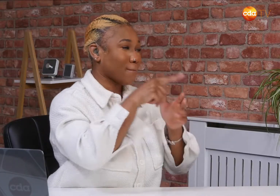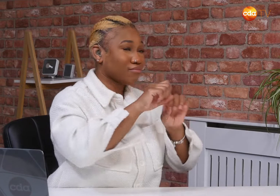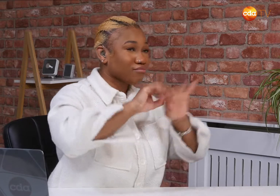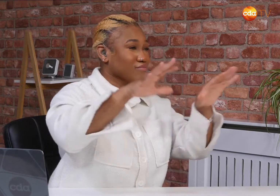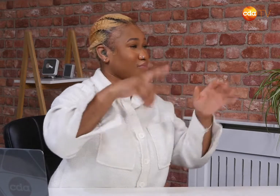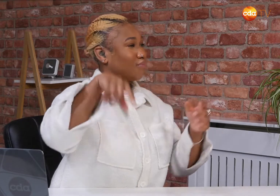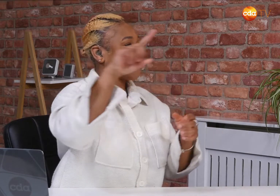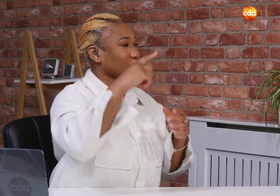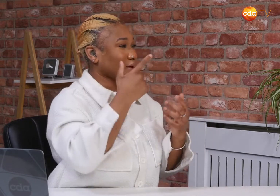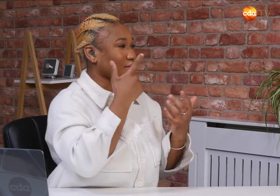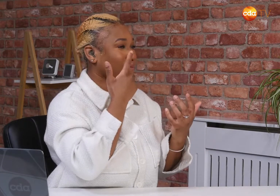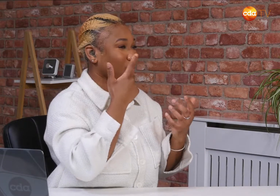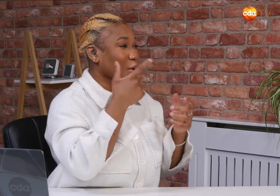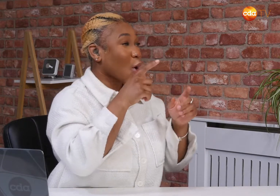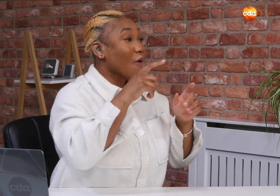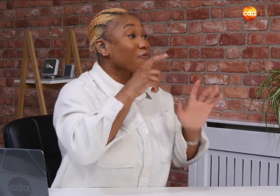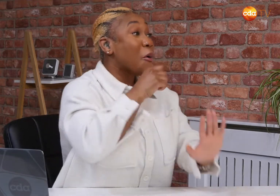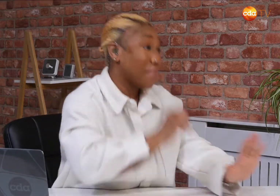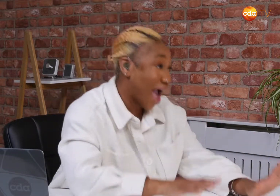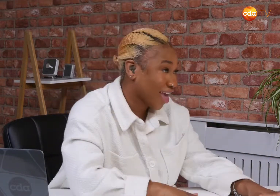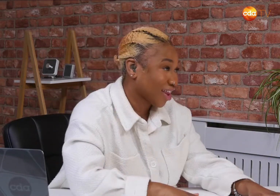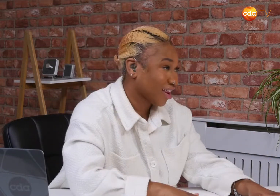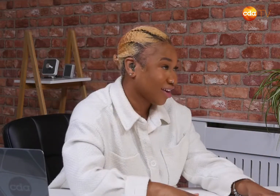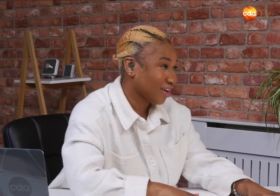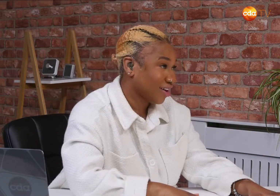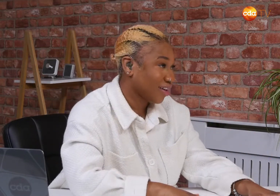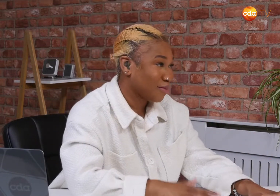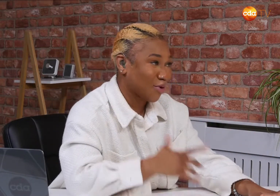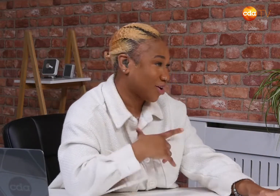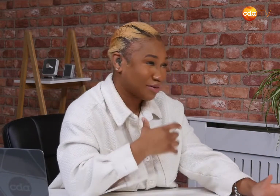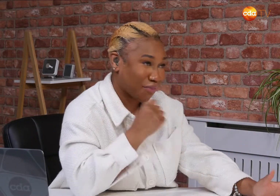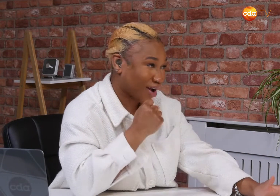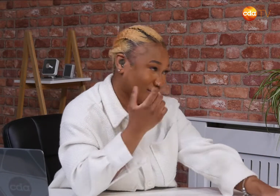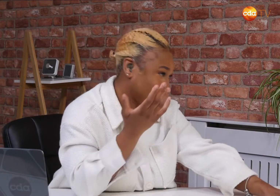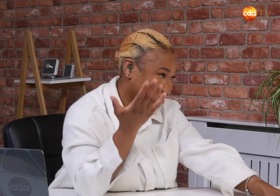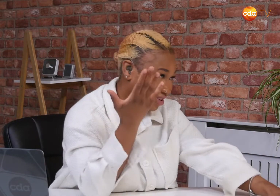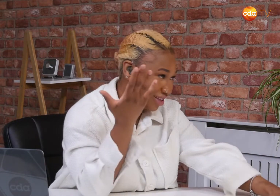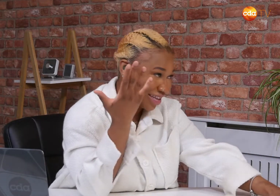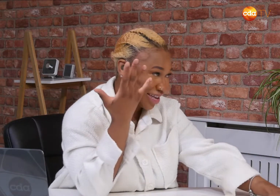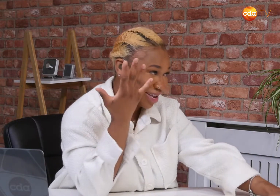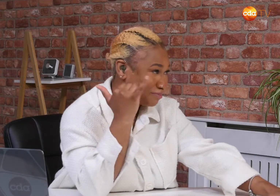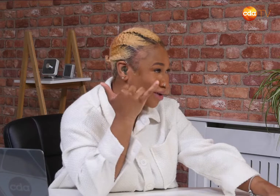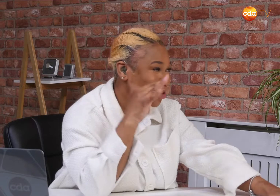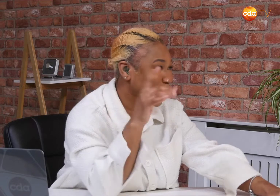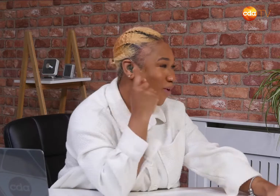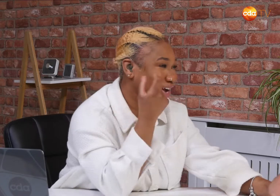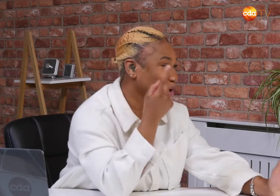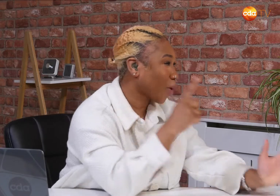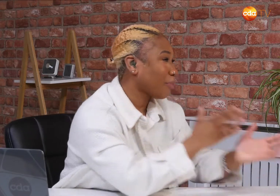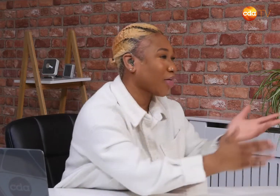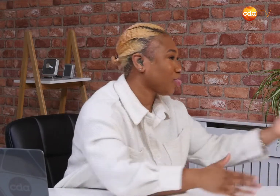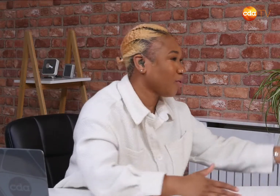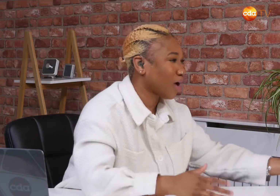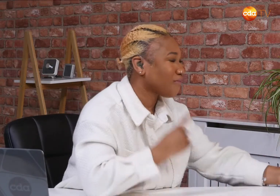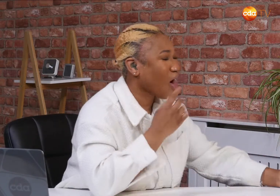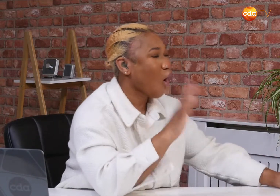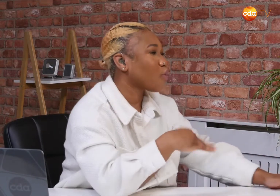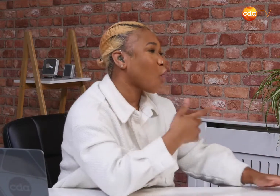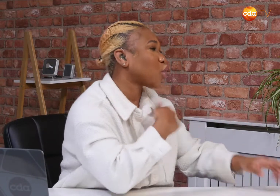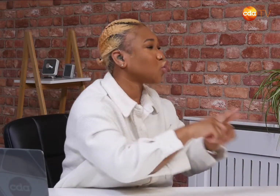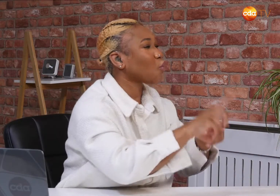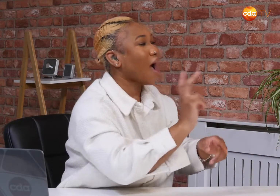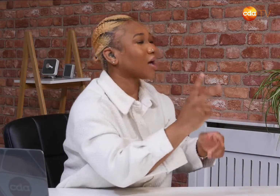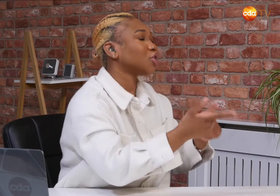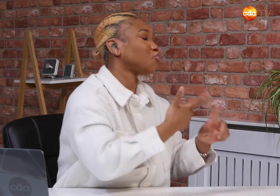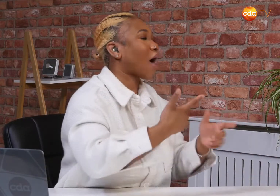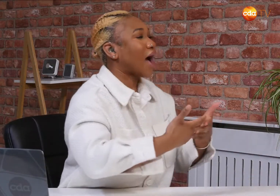Brilliant. So also, I'm really hoping that this topic's going to get out there for deaf men as well, because there are a lot of men who don't understand what